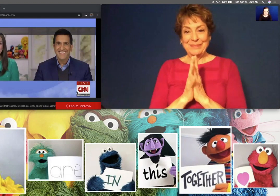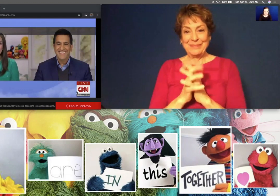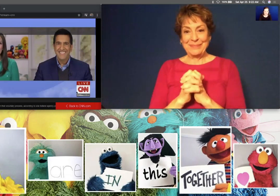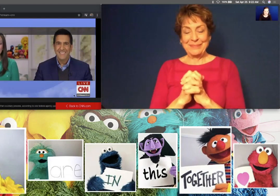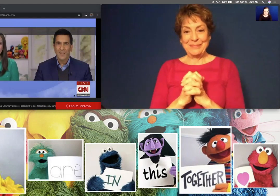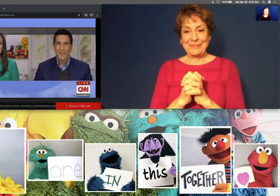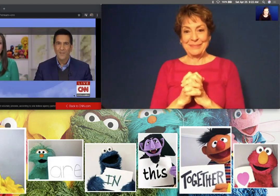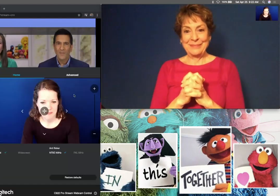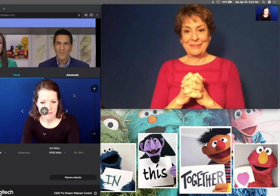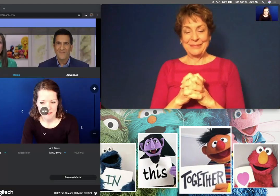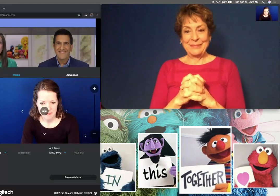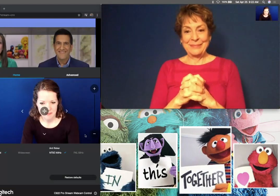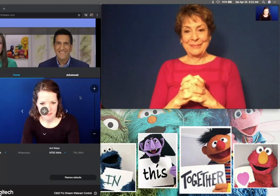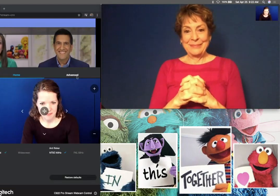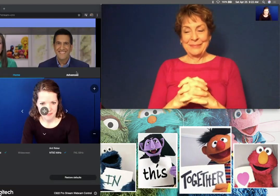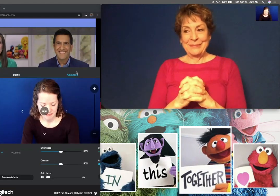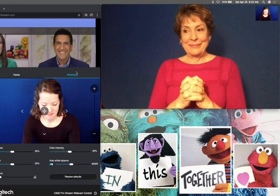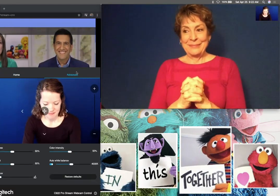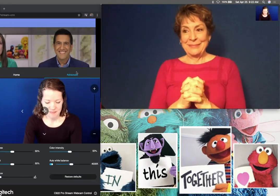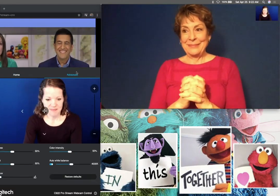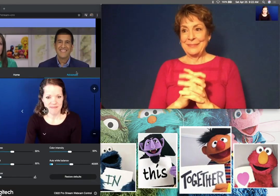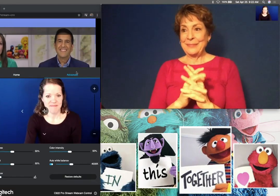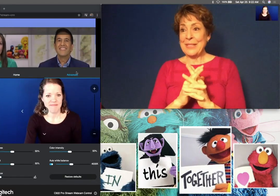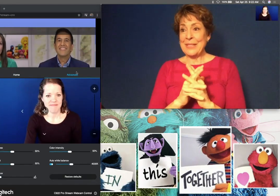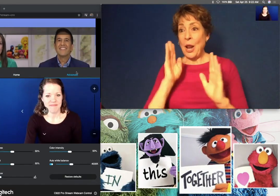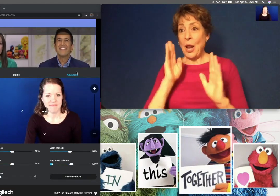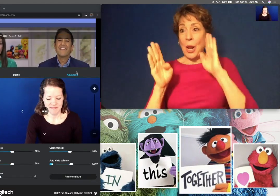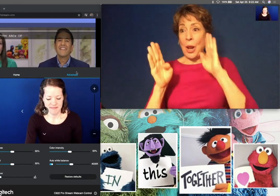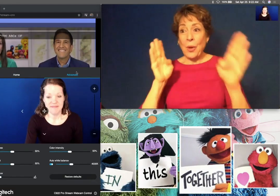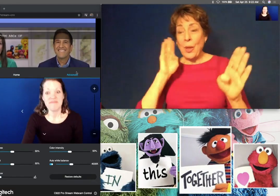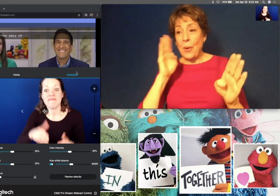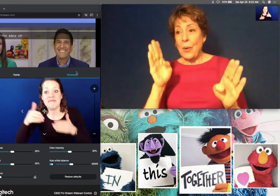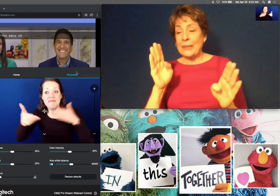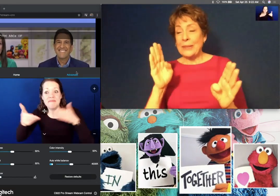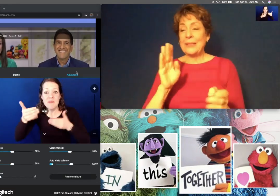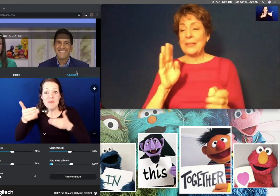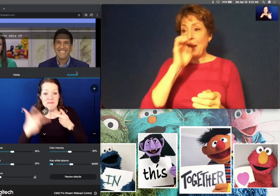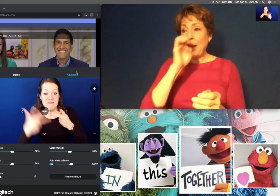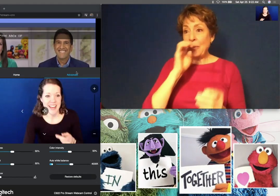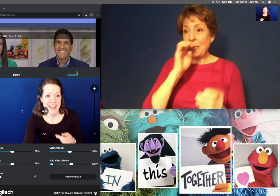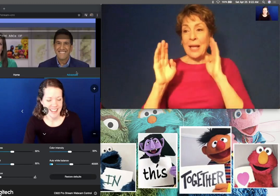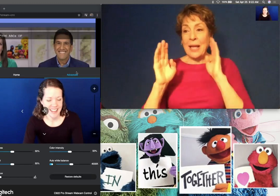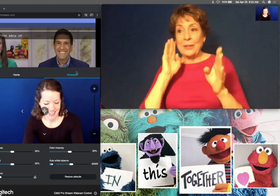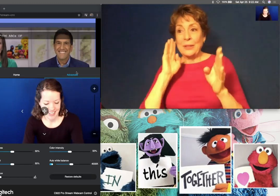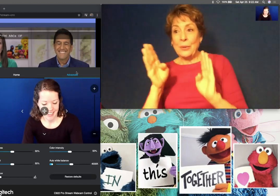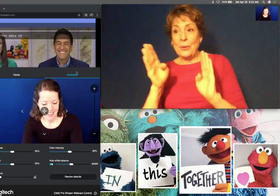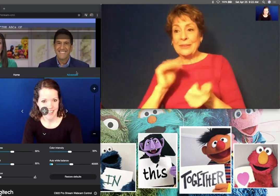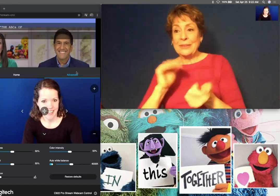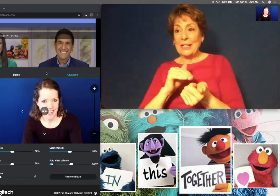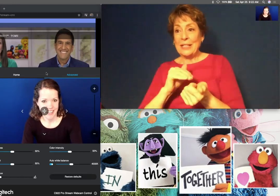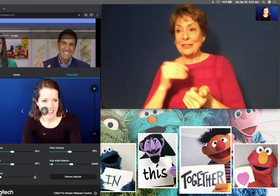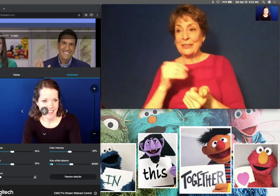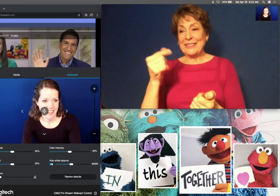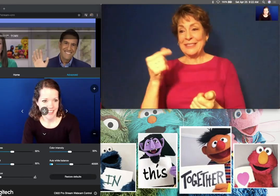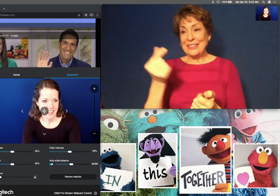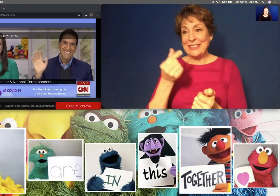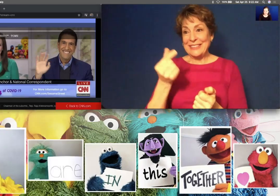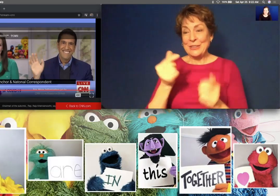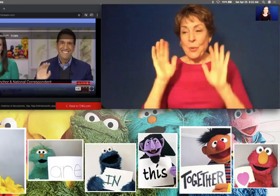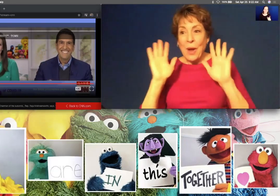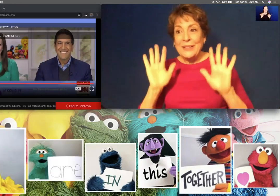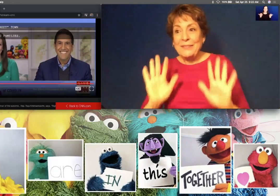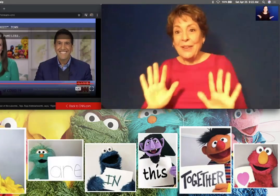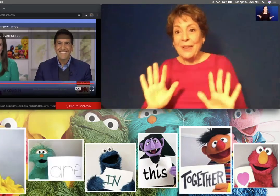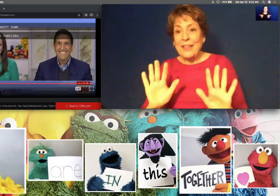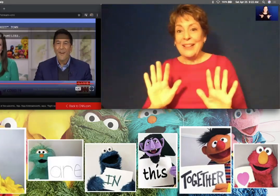Welcome back to the ABCs of COVID-19, a CNN and Sesame Street Town Hall for children and families. I'm Erica Hill, and I'm here with my friend, Dr.